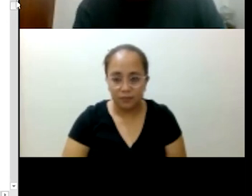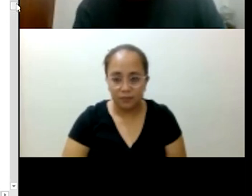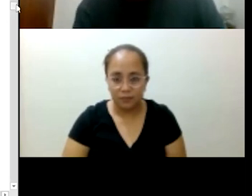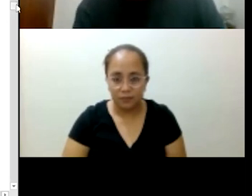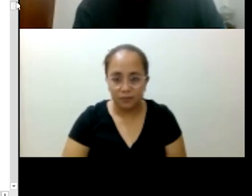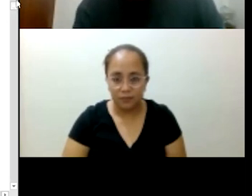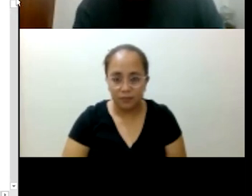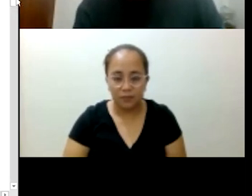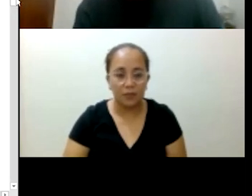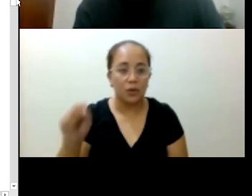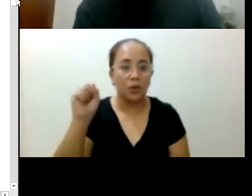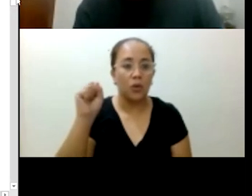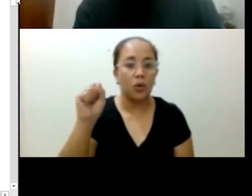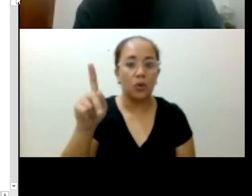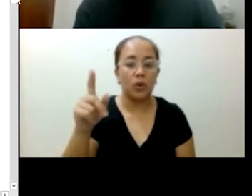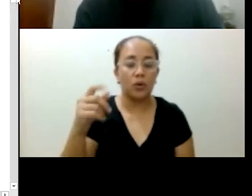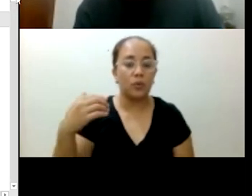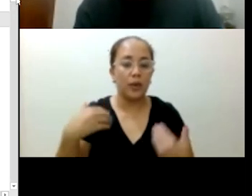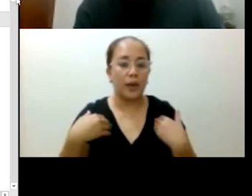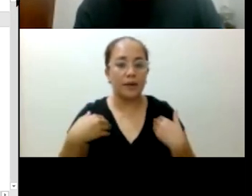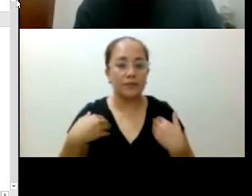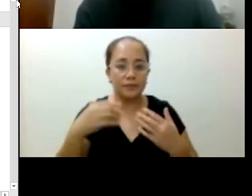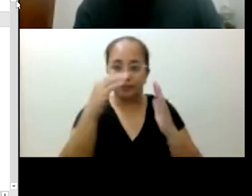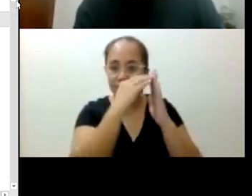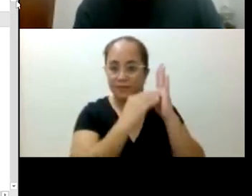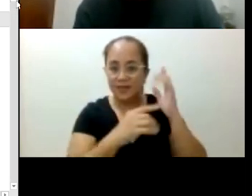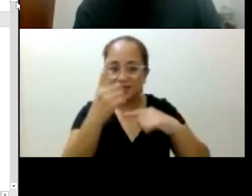Okay, so we have these signs.